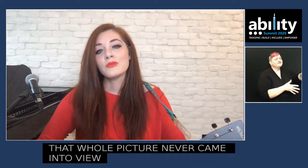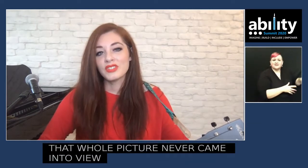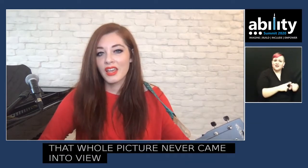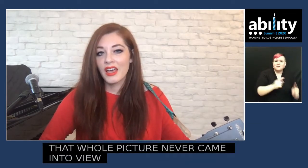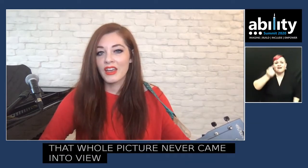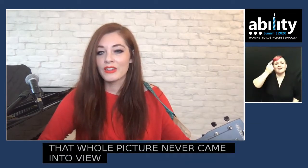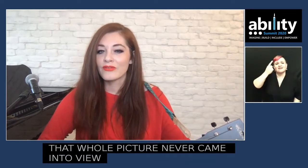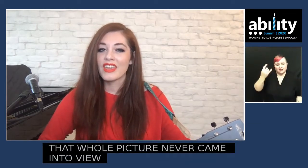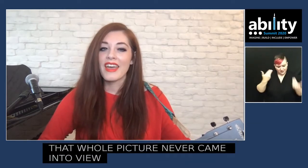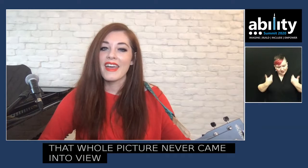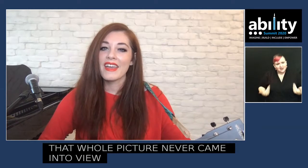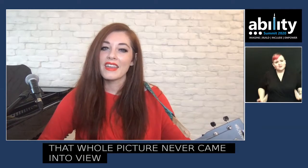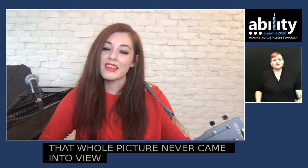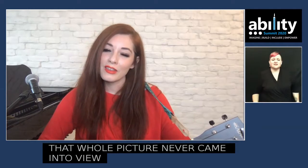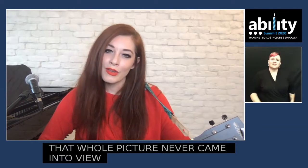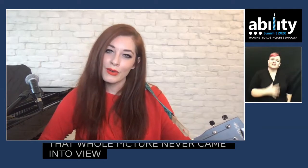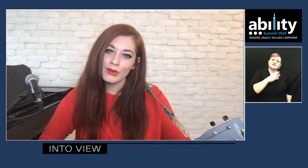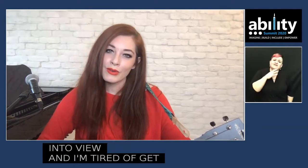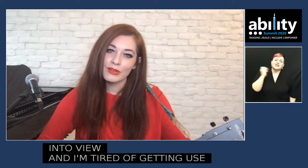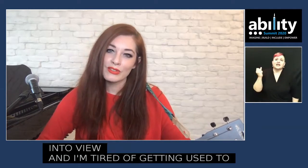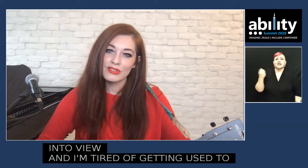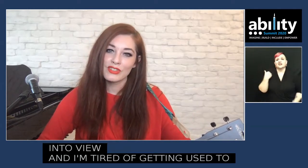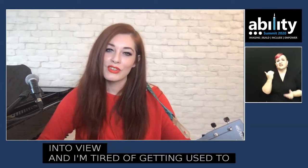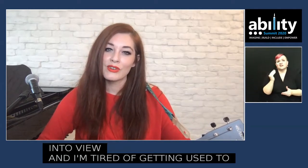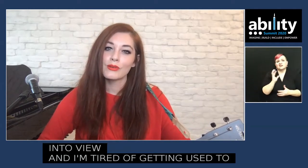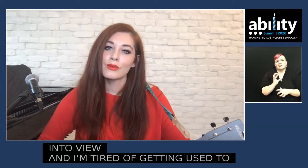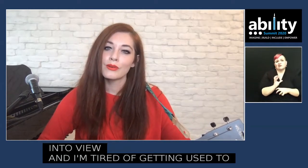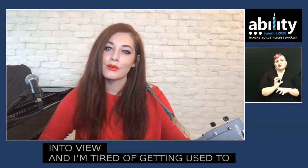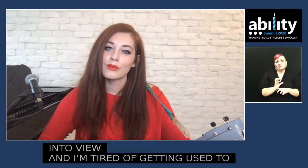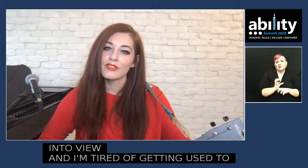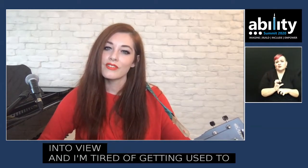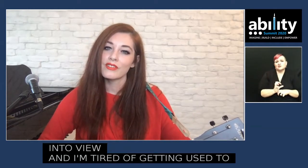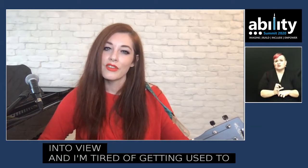But I'm tired of getting used to